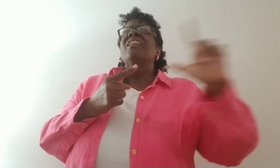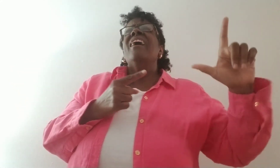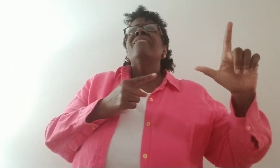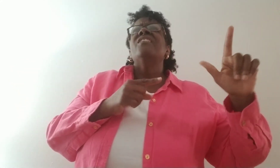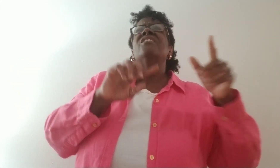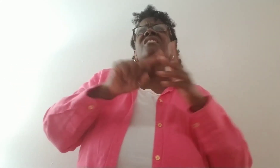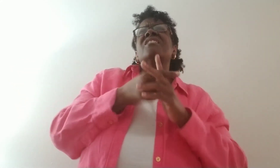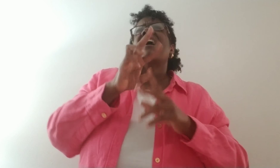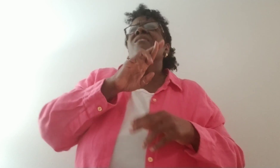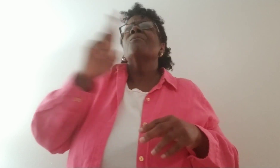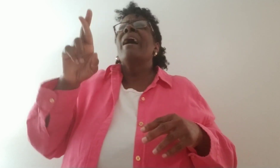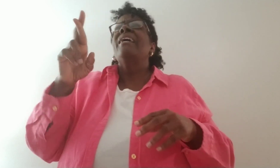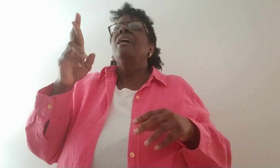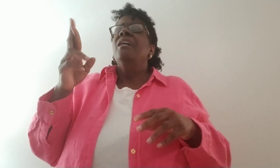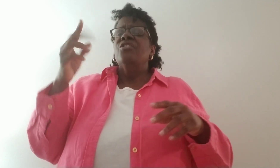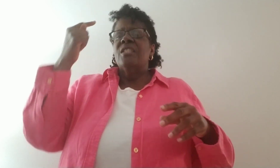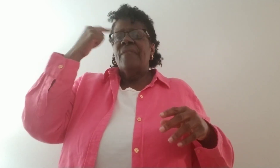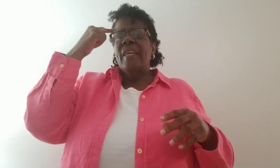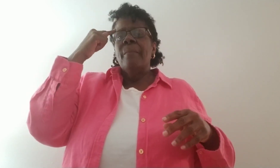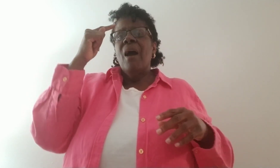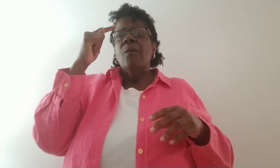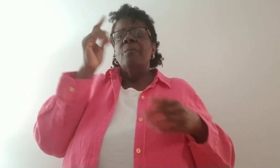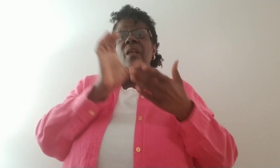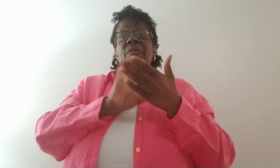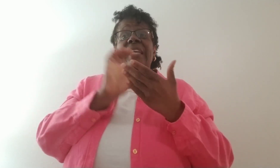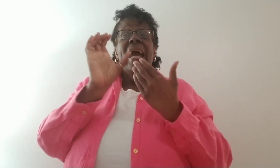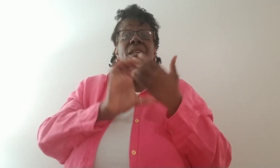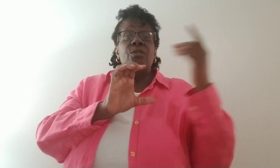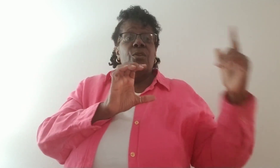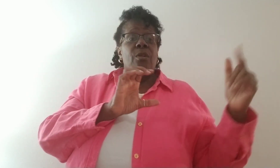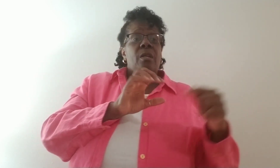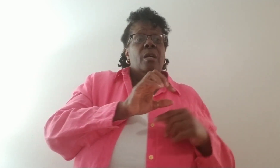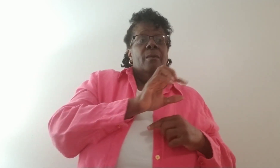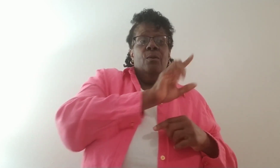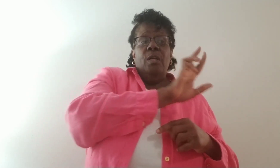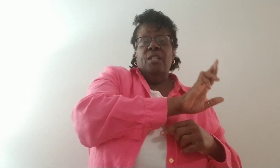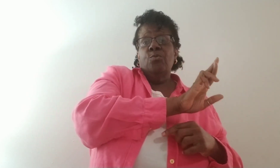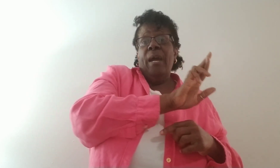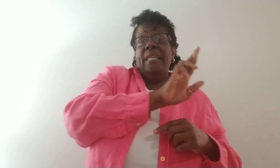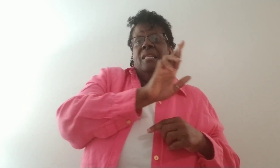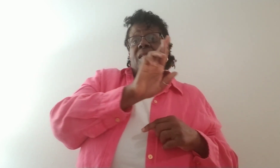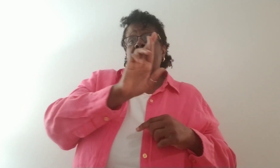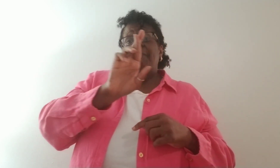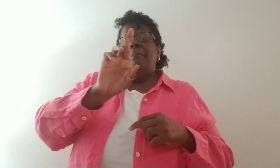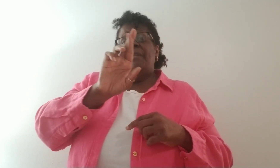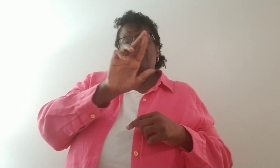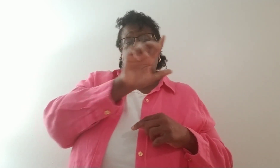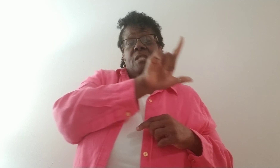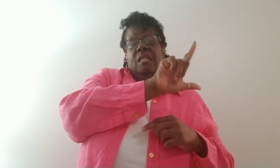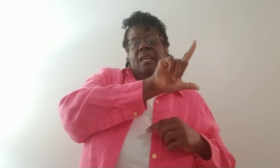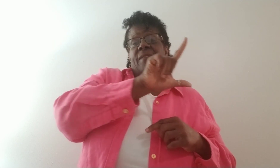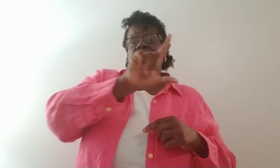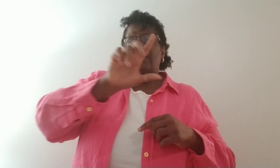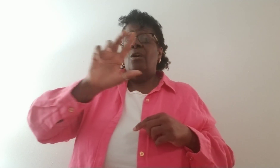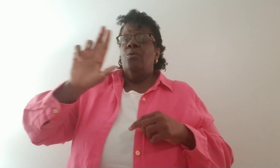left, start right? Just think about the calendar. And it's right, it starts at left and goes